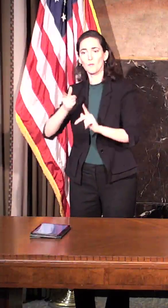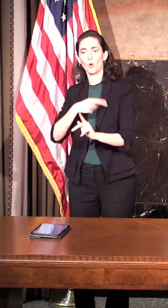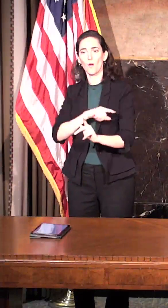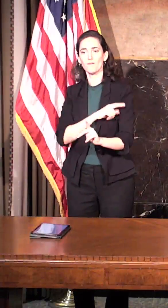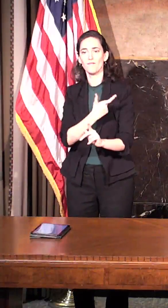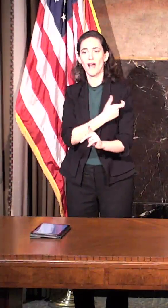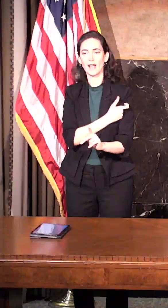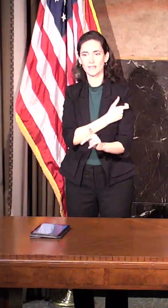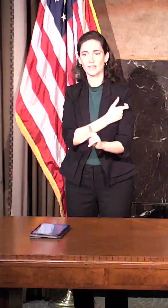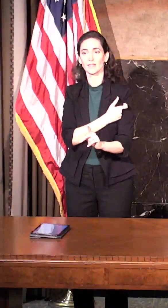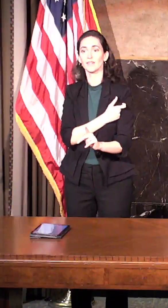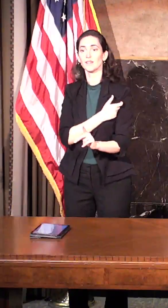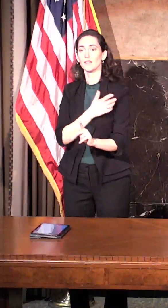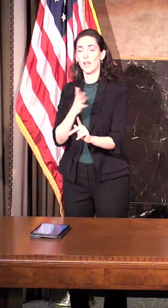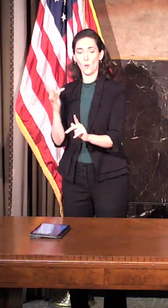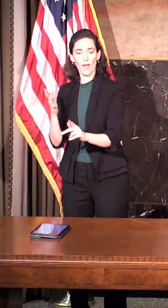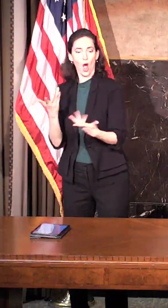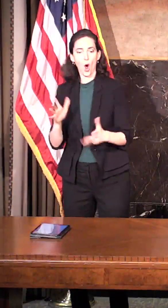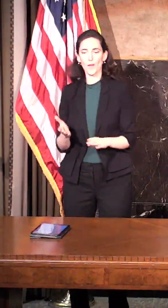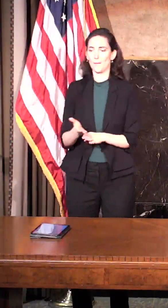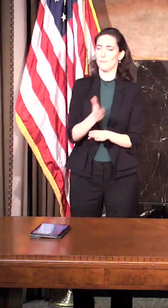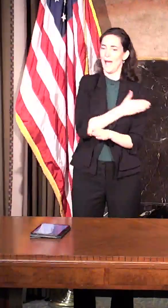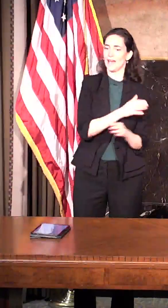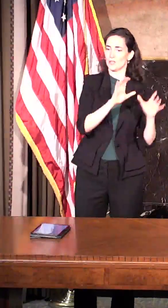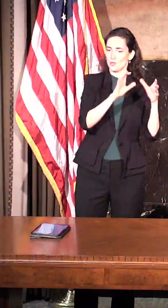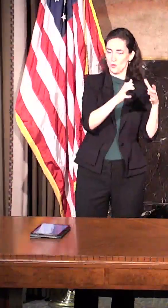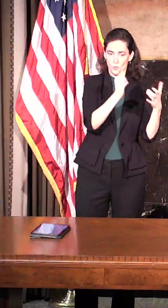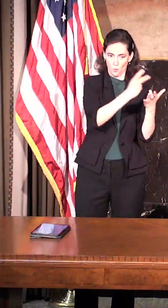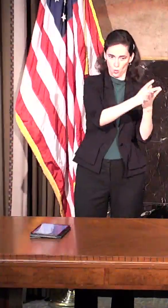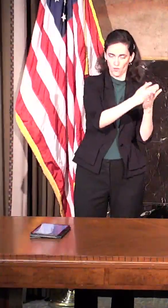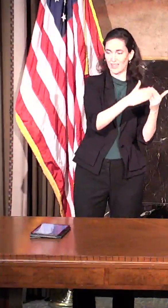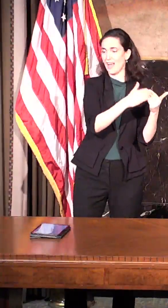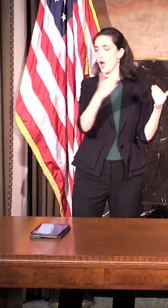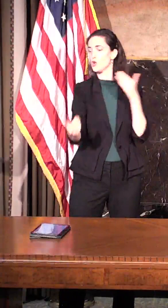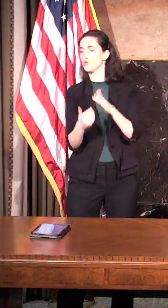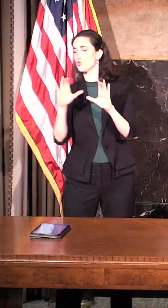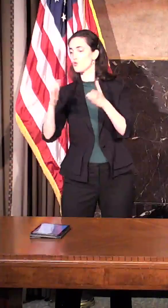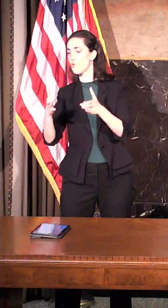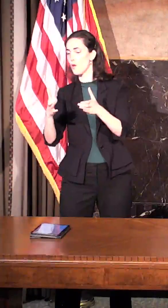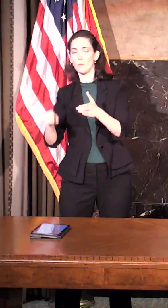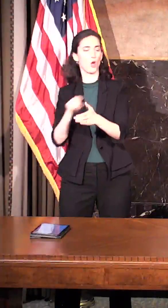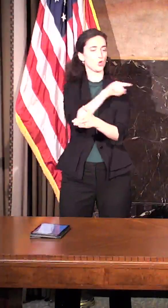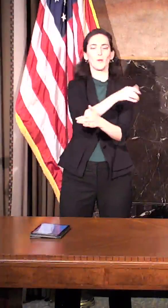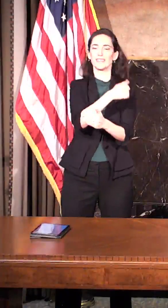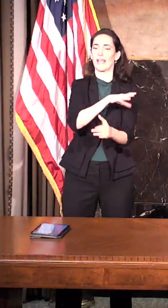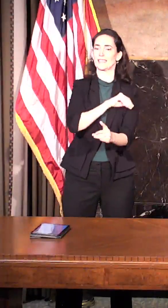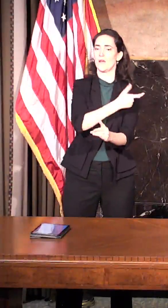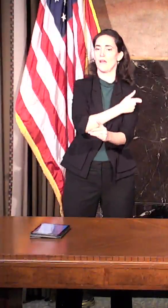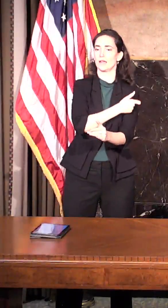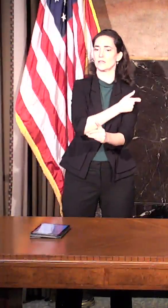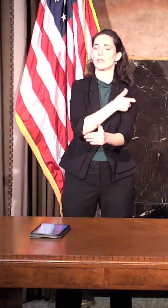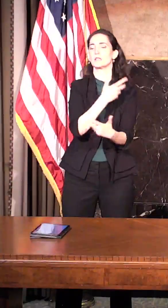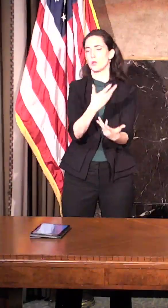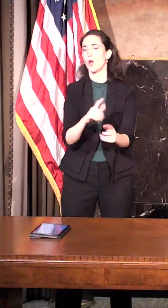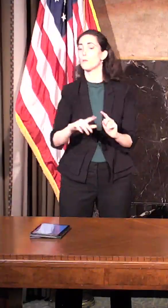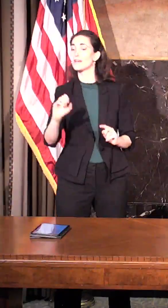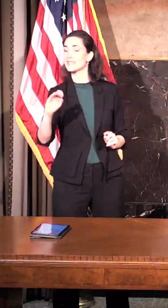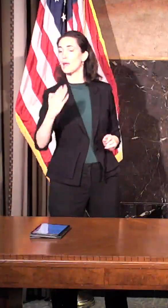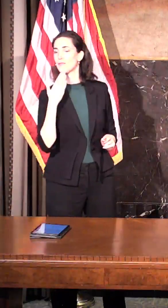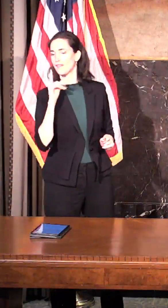they fit a previous category. And that's going to happen more and more. So I just wanted to flag that as we go forward. But Sam, thank you for bringing that up the other